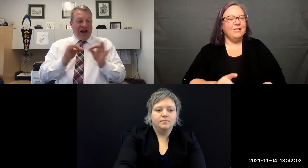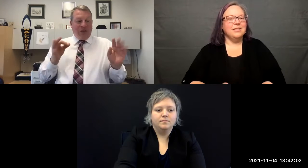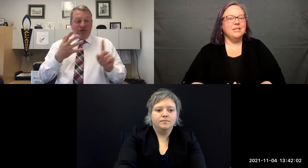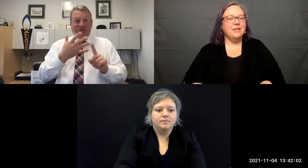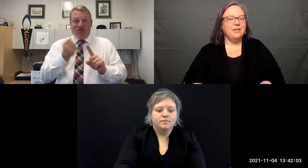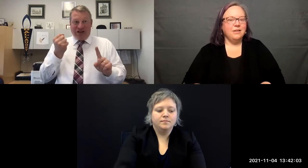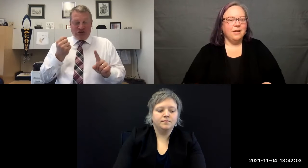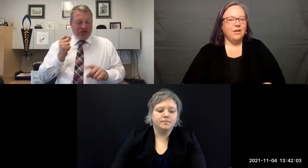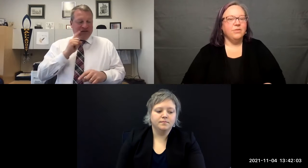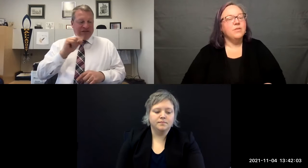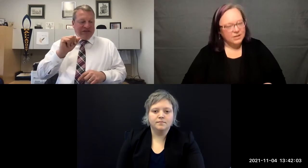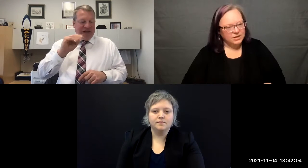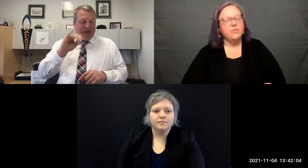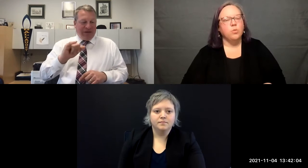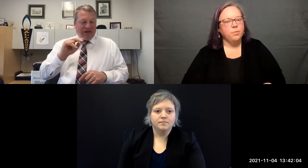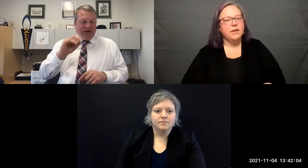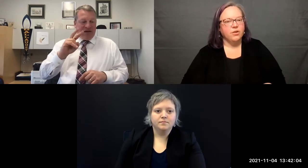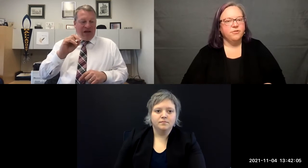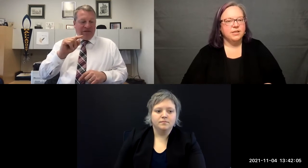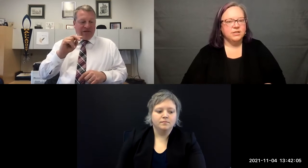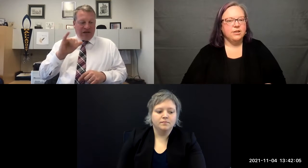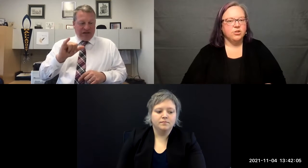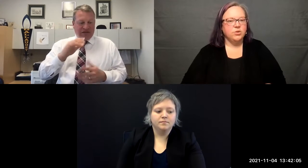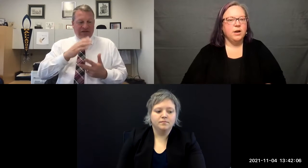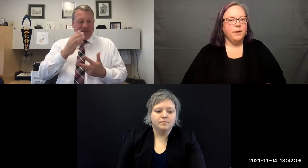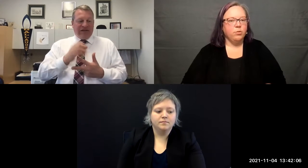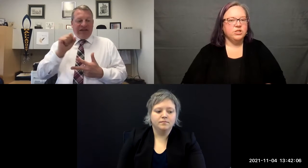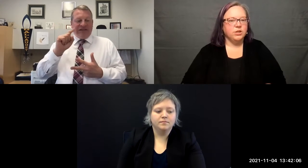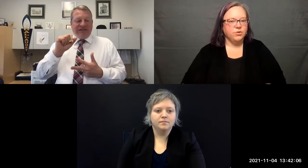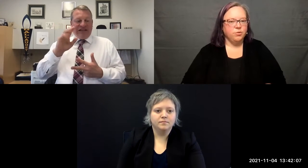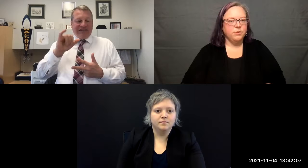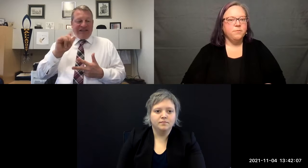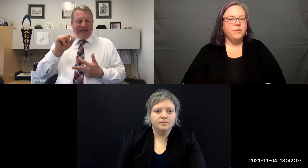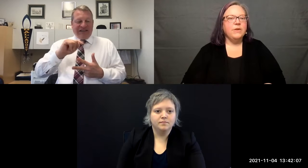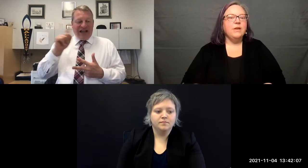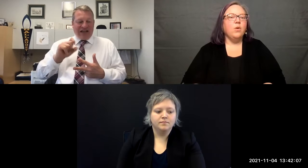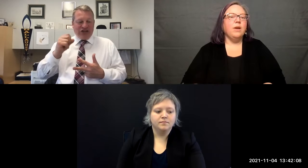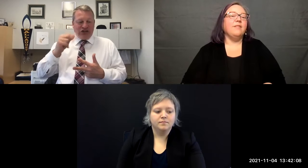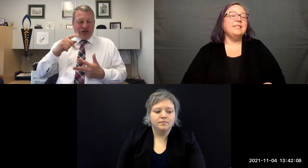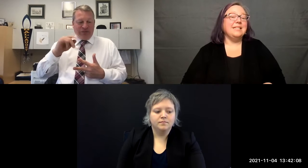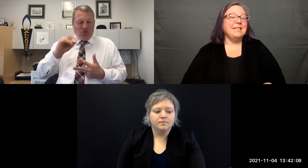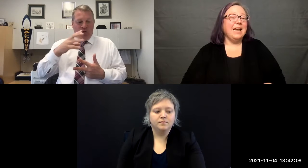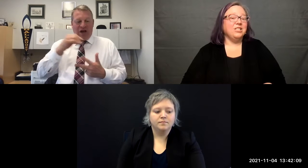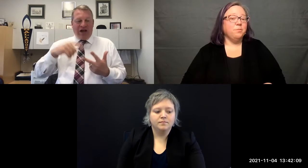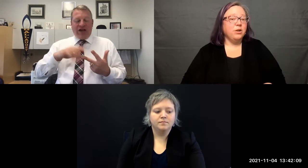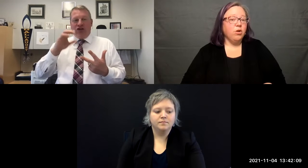And then there will be another facilitator to help out with John's group. We have Stacy Katz Shapiro